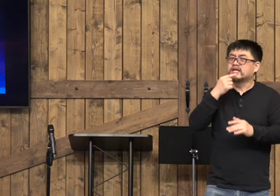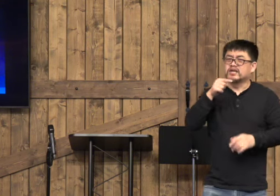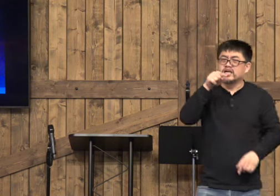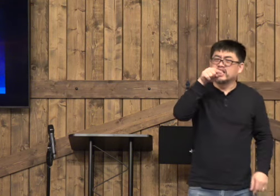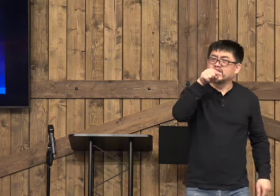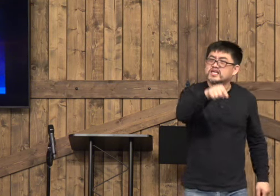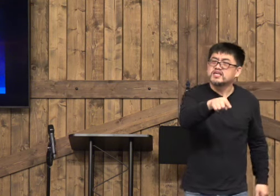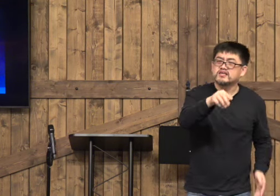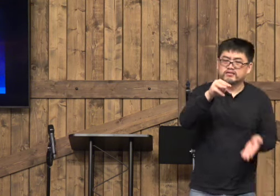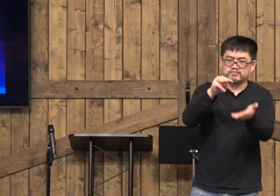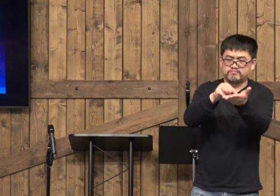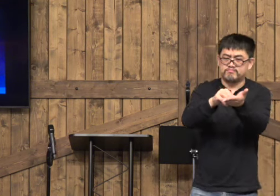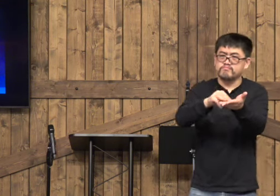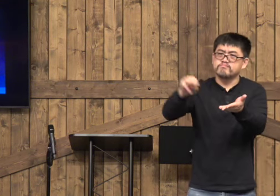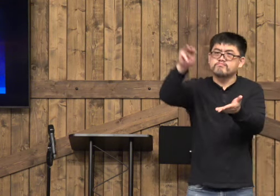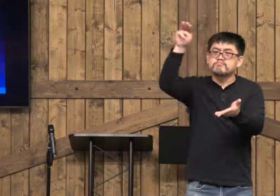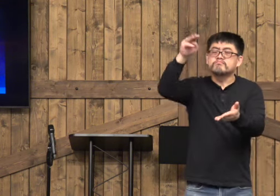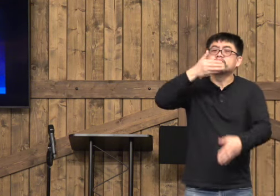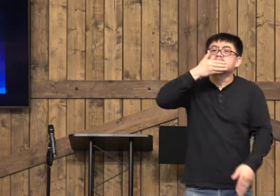He just was buried and waited for two or three days.